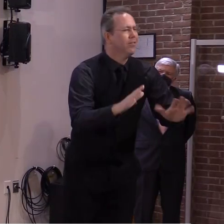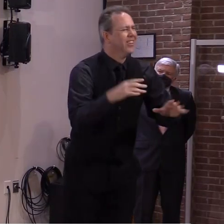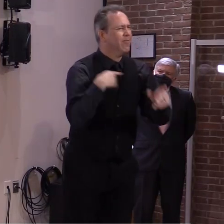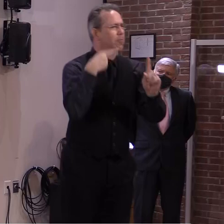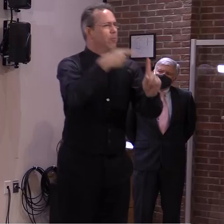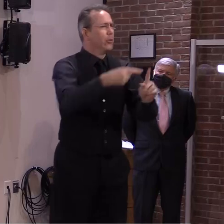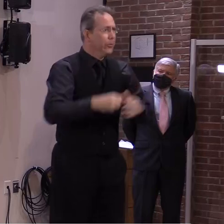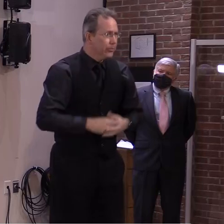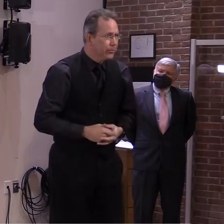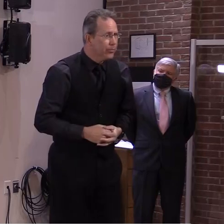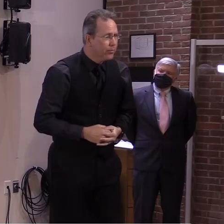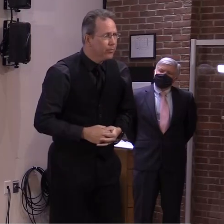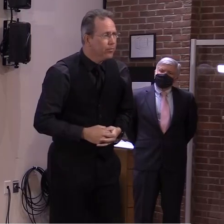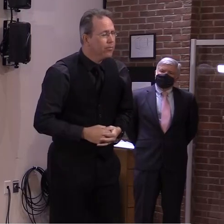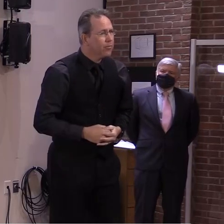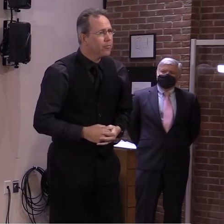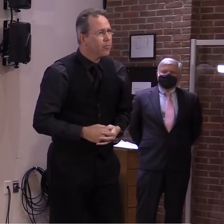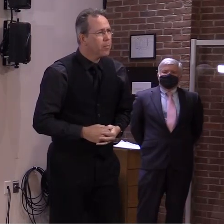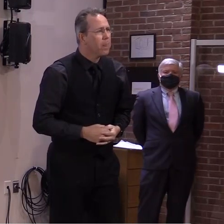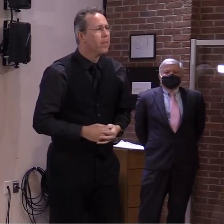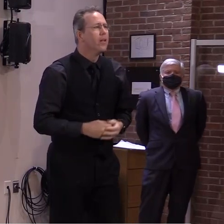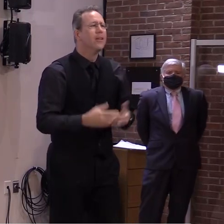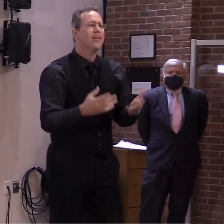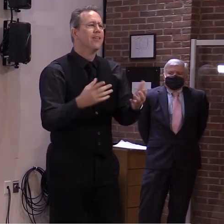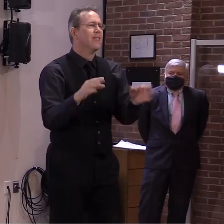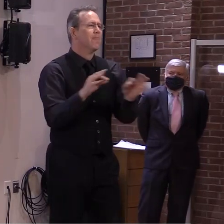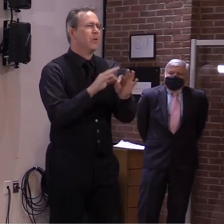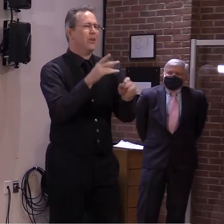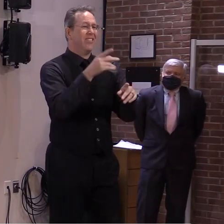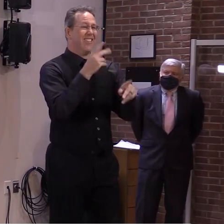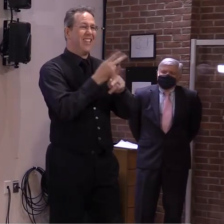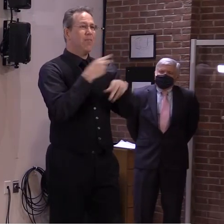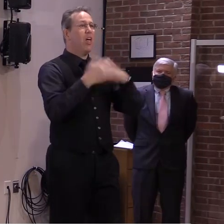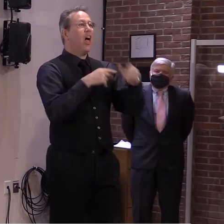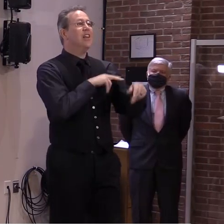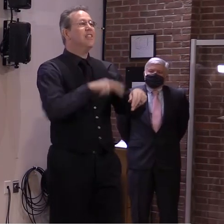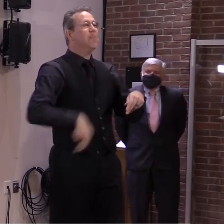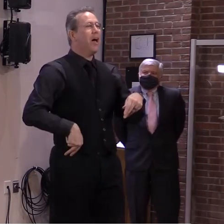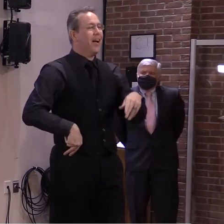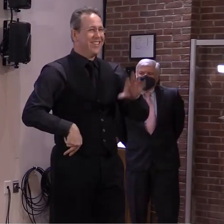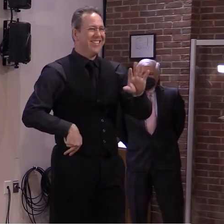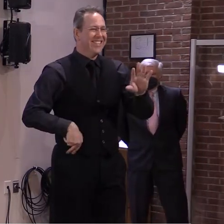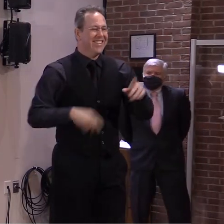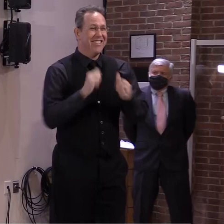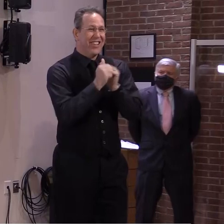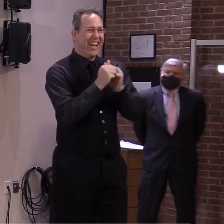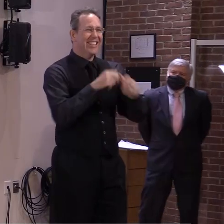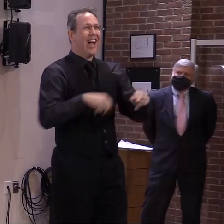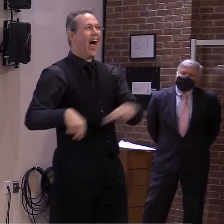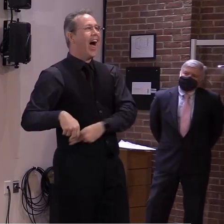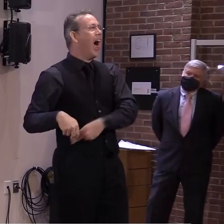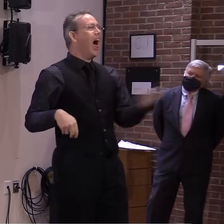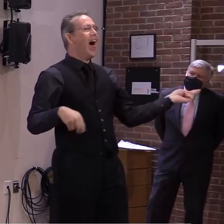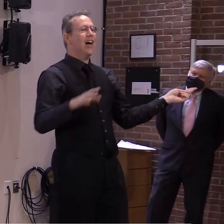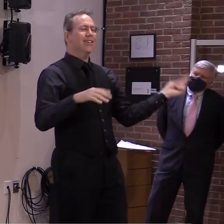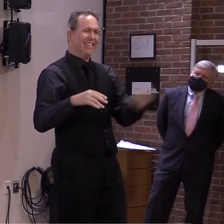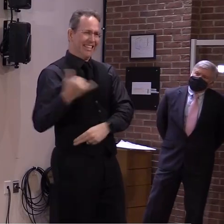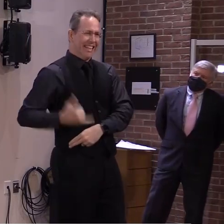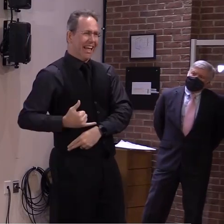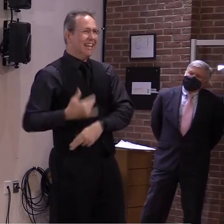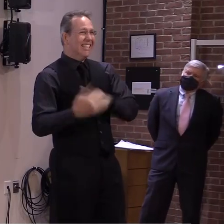really, you know, buckle in and make sure you pay attention, hit your marks, and lead the race.